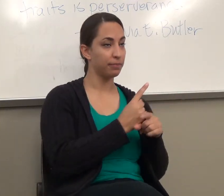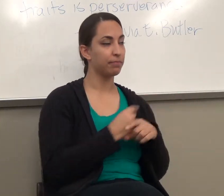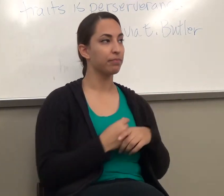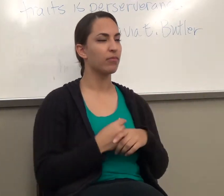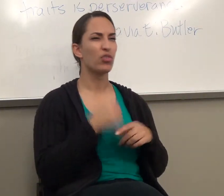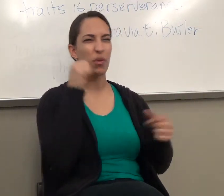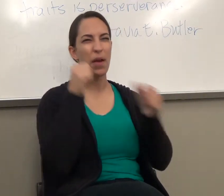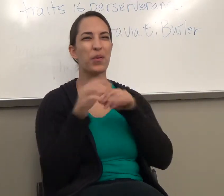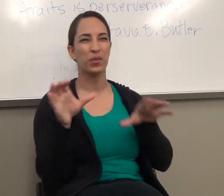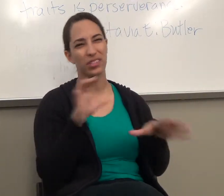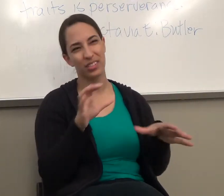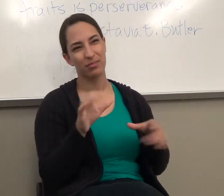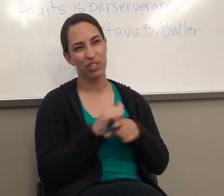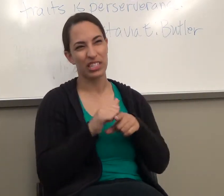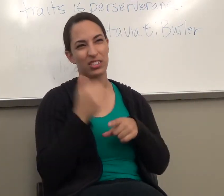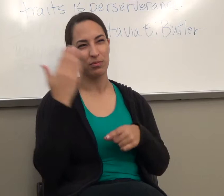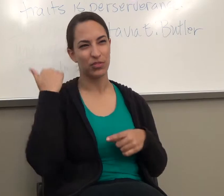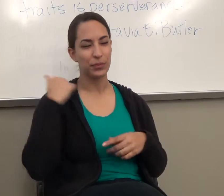day. So